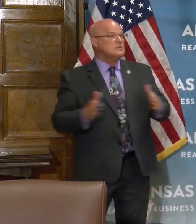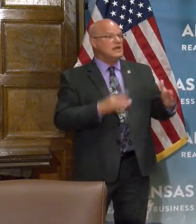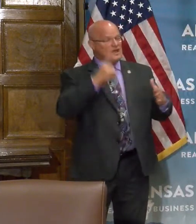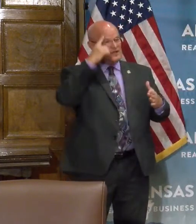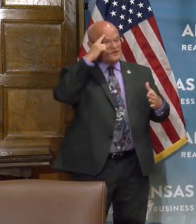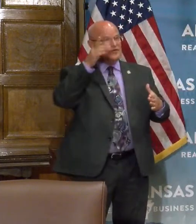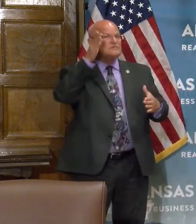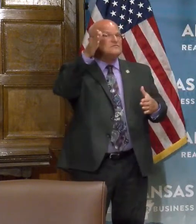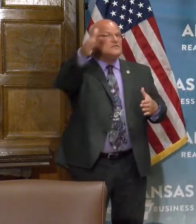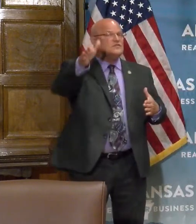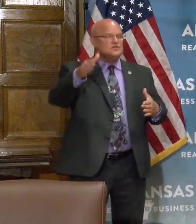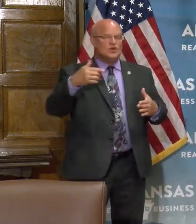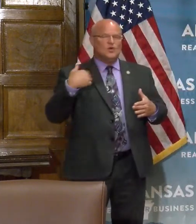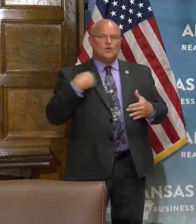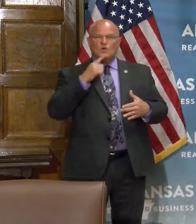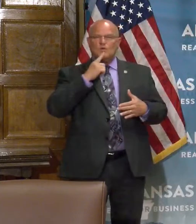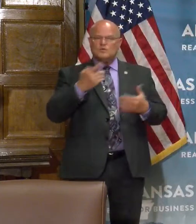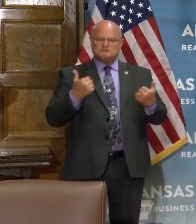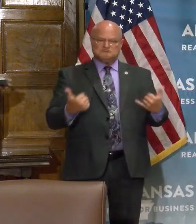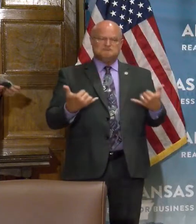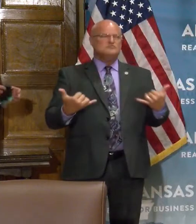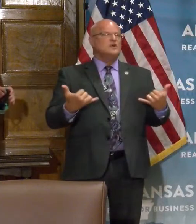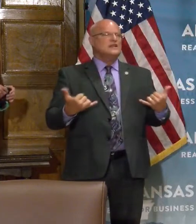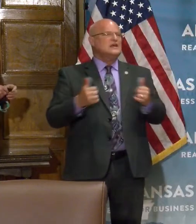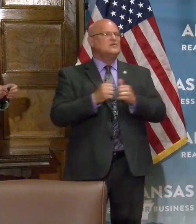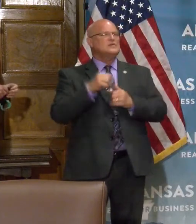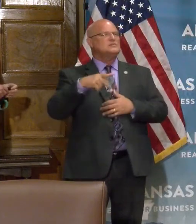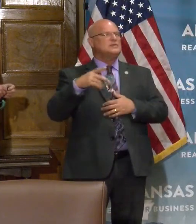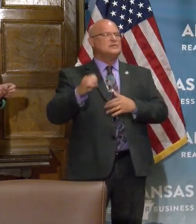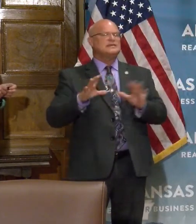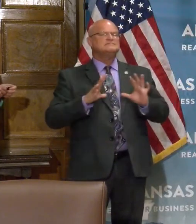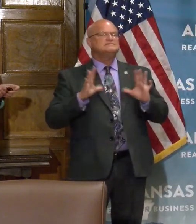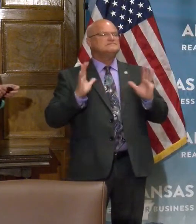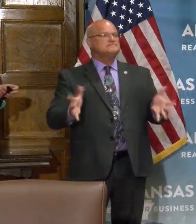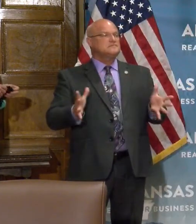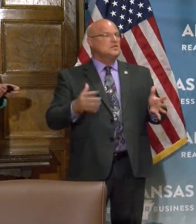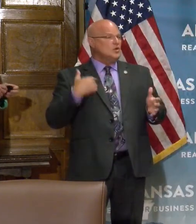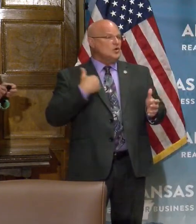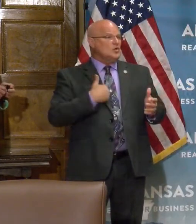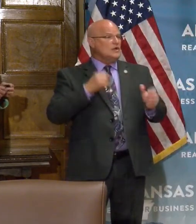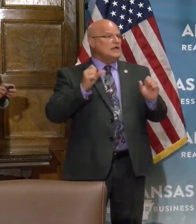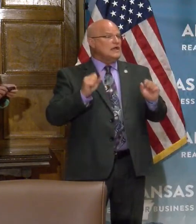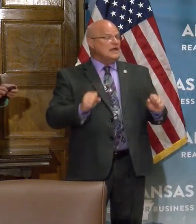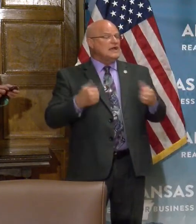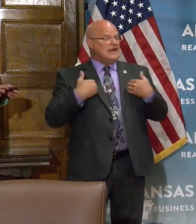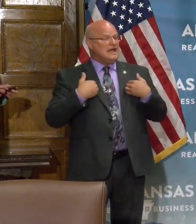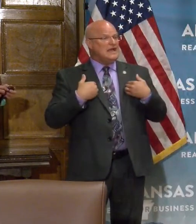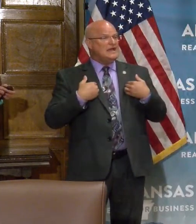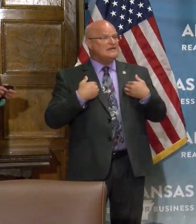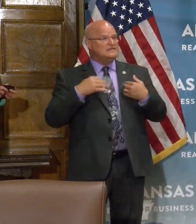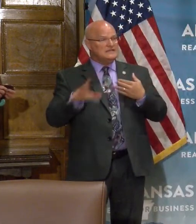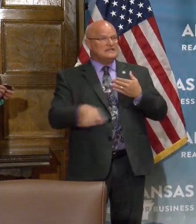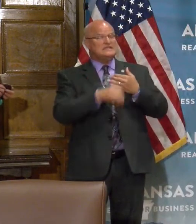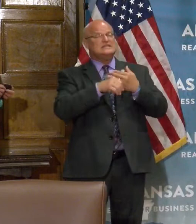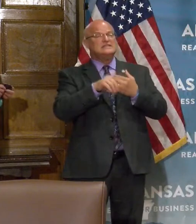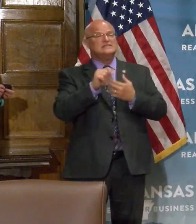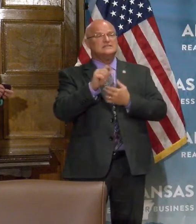the unknown. And so we're in really good shape right now with PPE. We have been able to, in addition